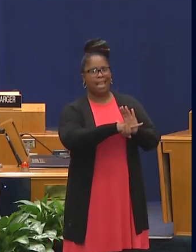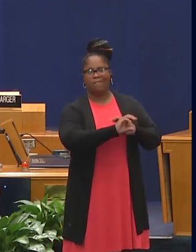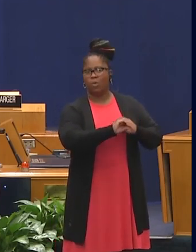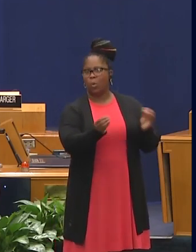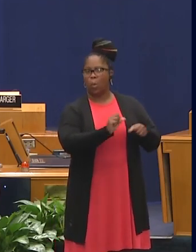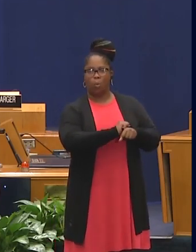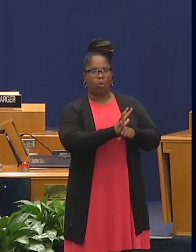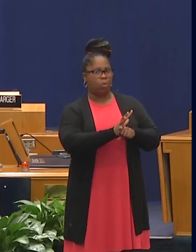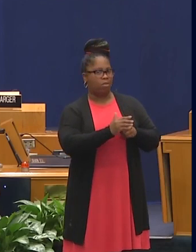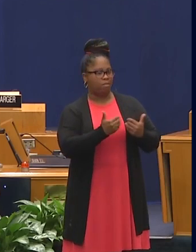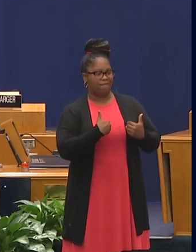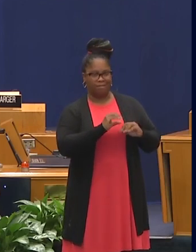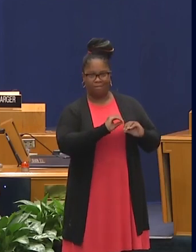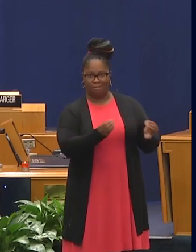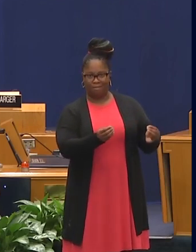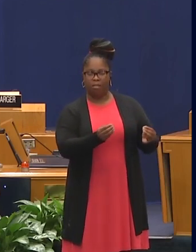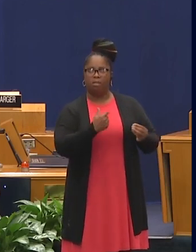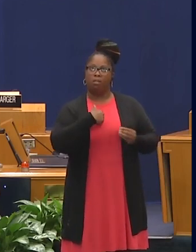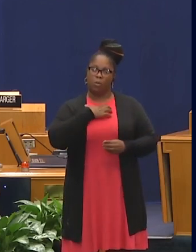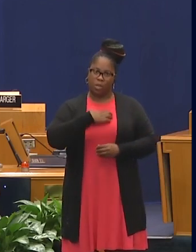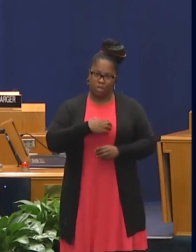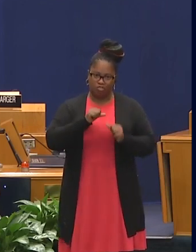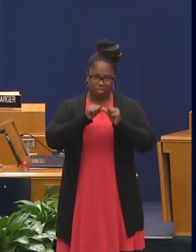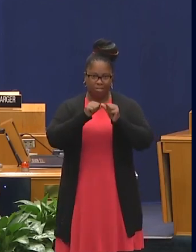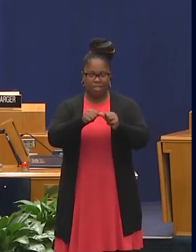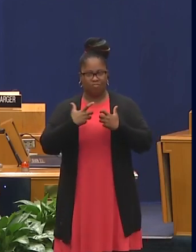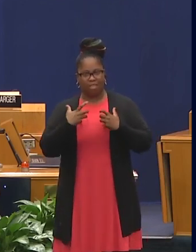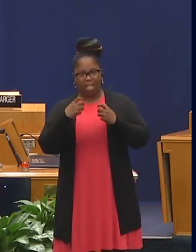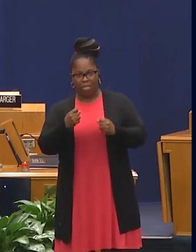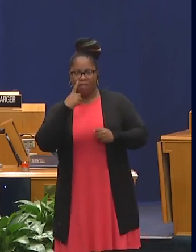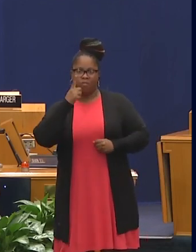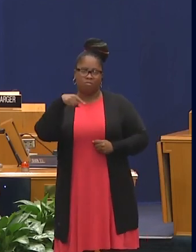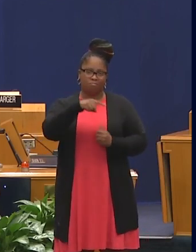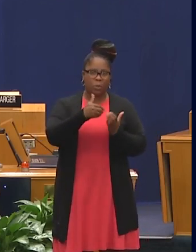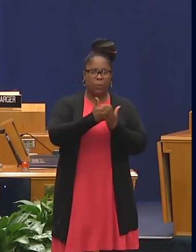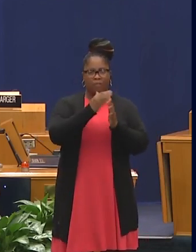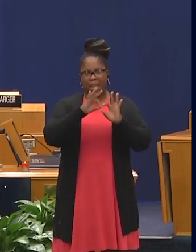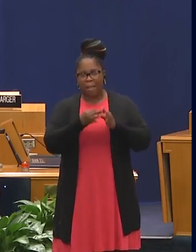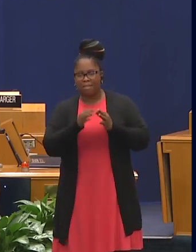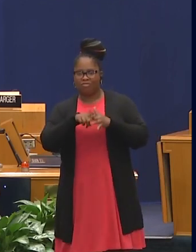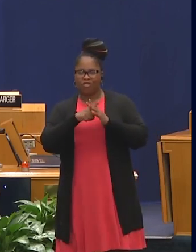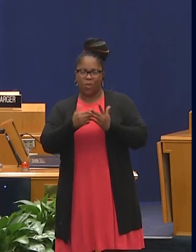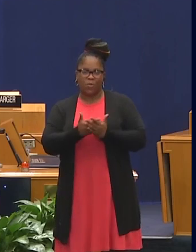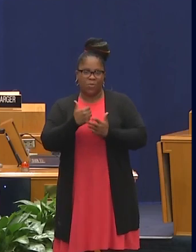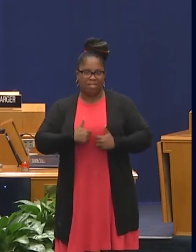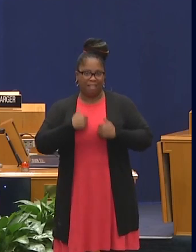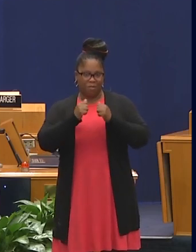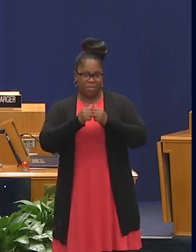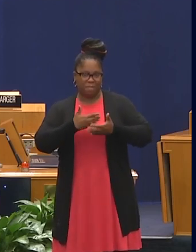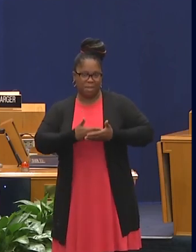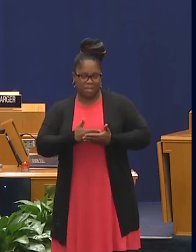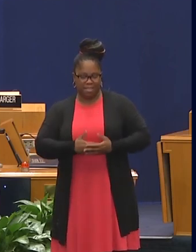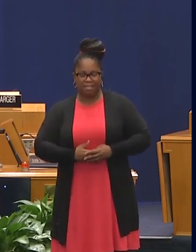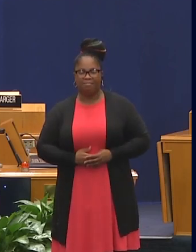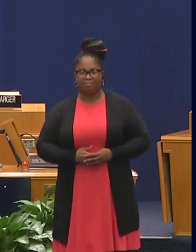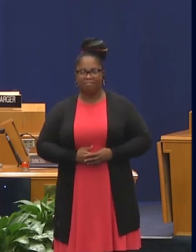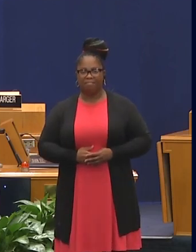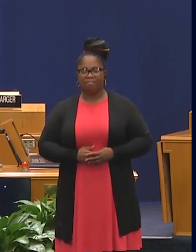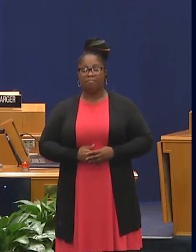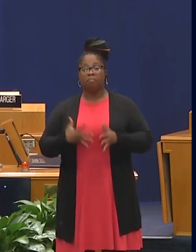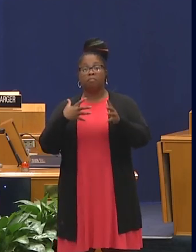you and your families well as you begin your new journey with your new babies. I also have an update on